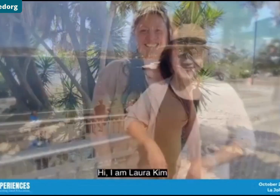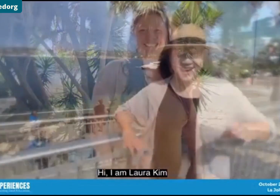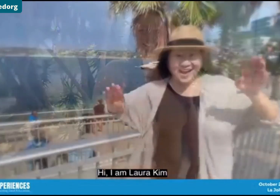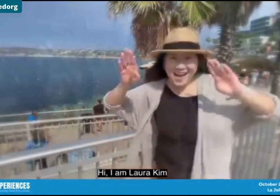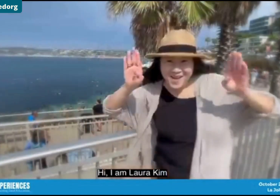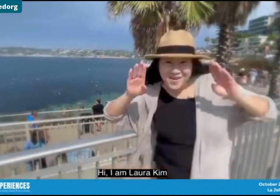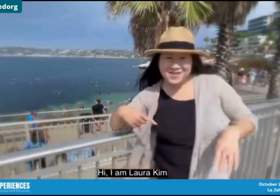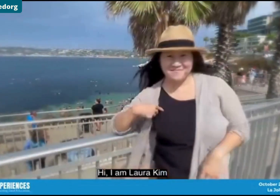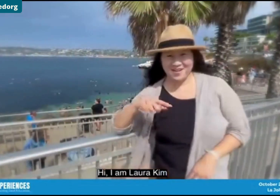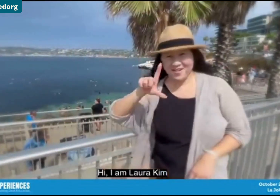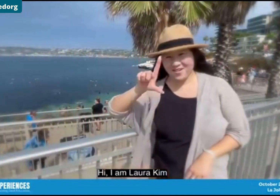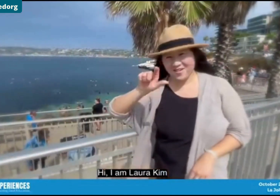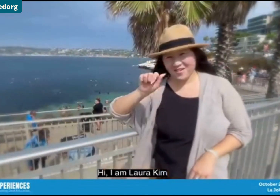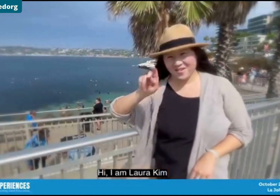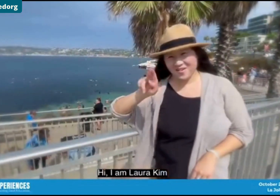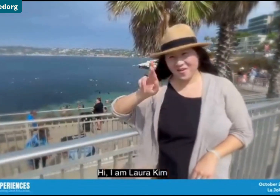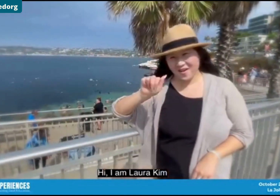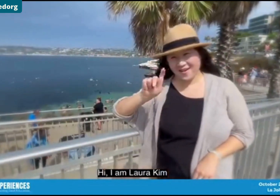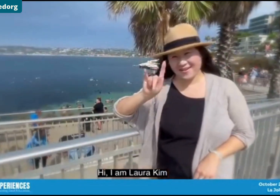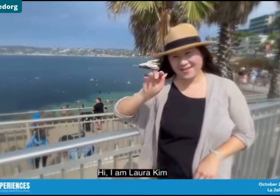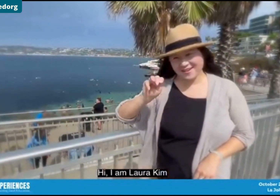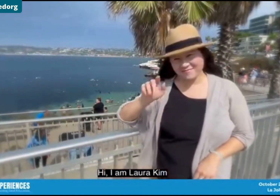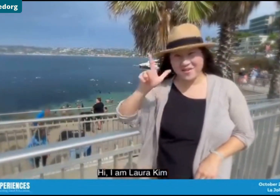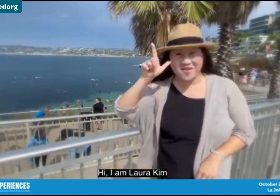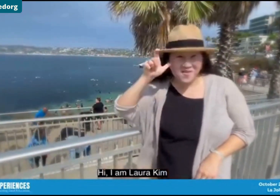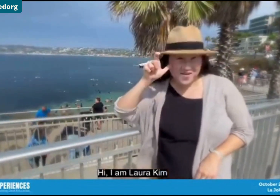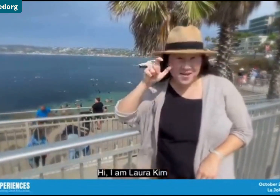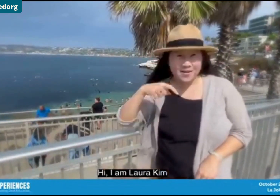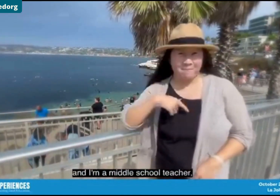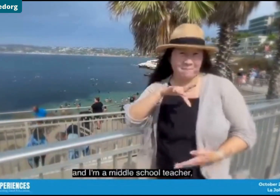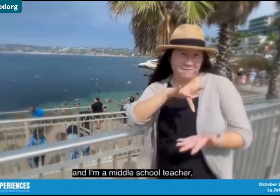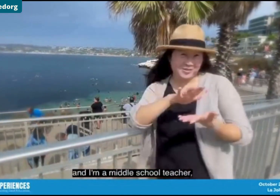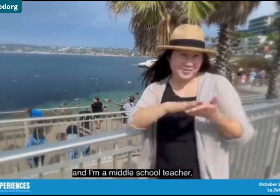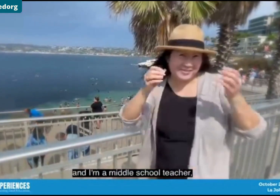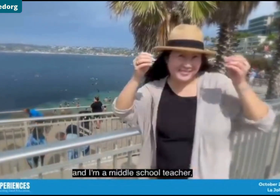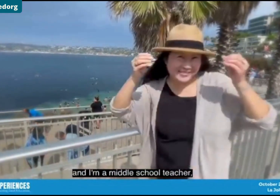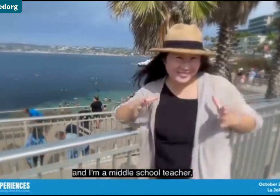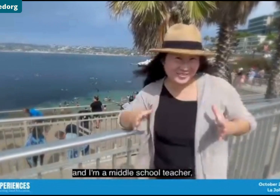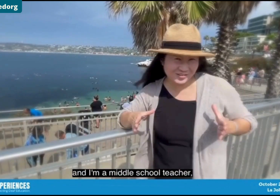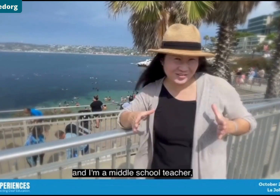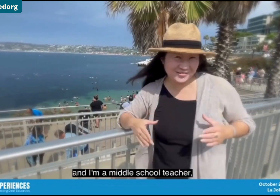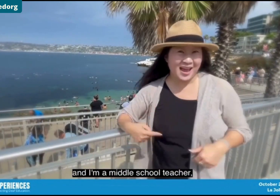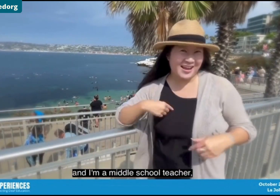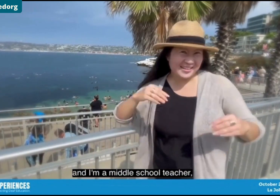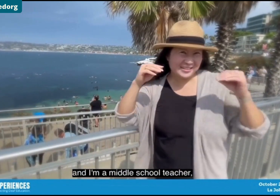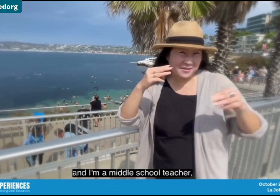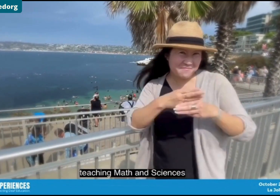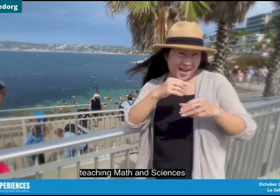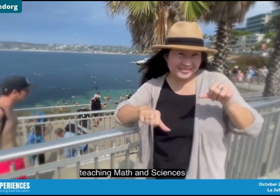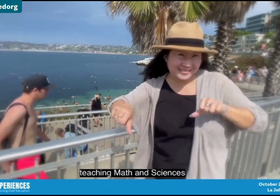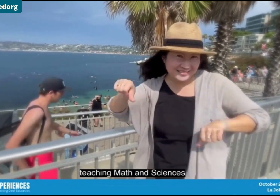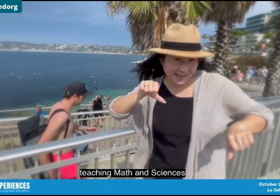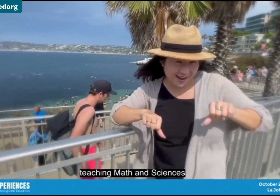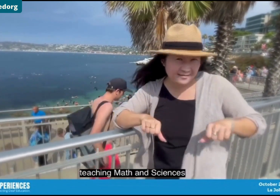Hi, I am Laura Kim and I'm a middle school teacher teaching math and sciences